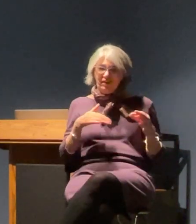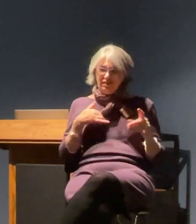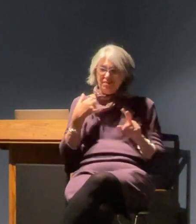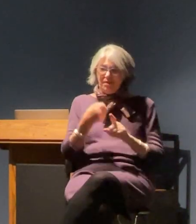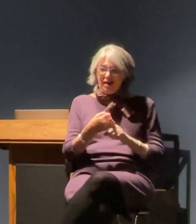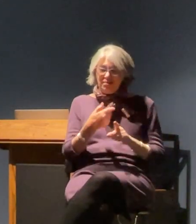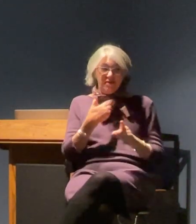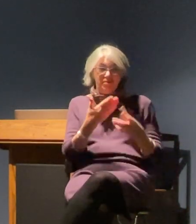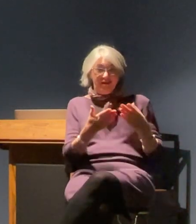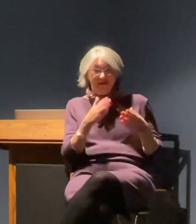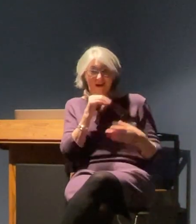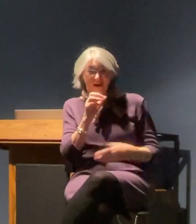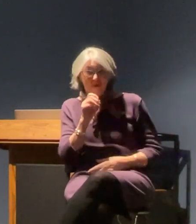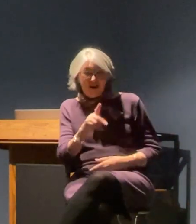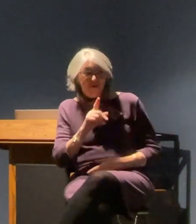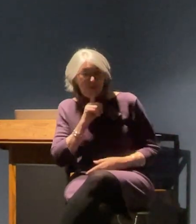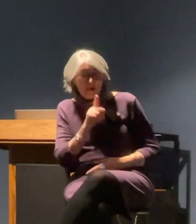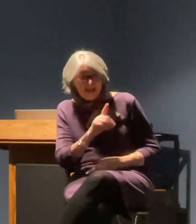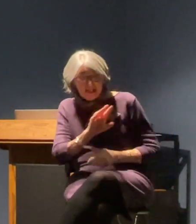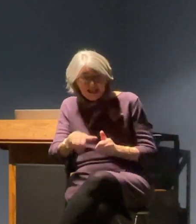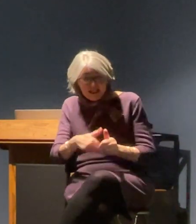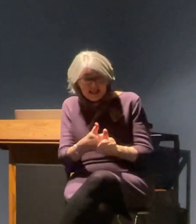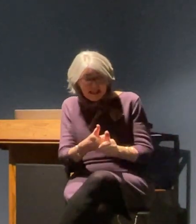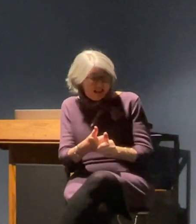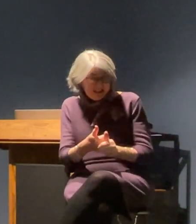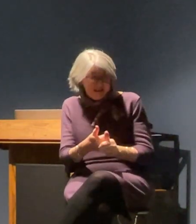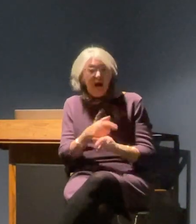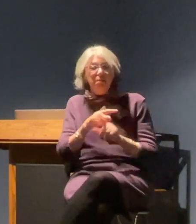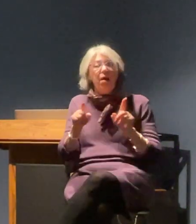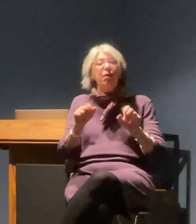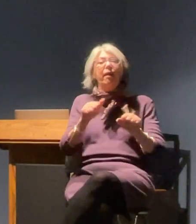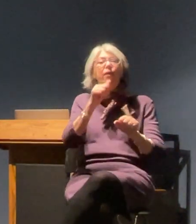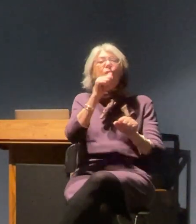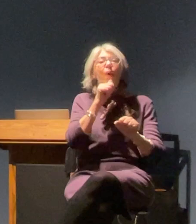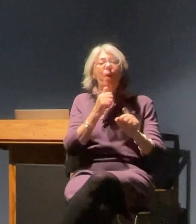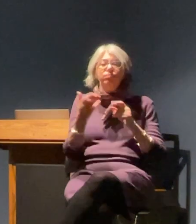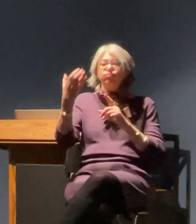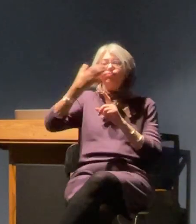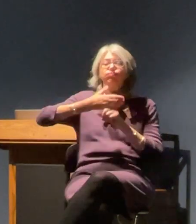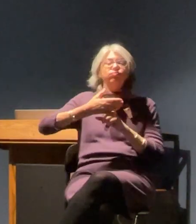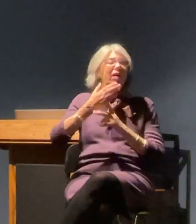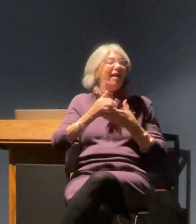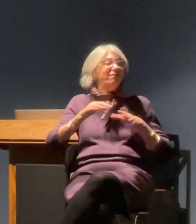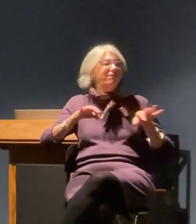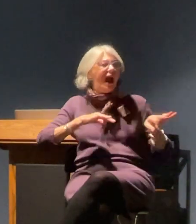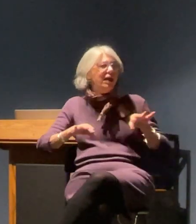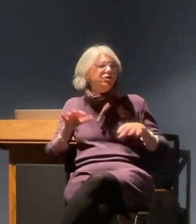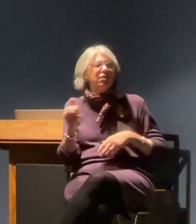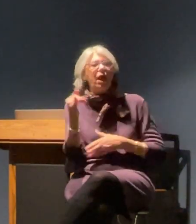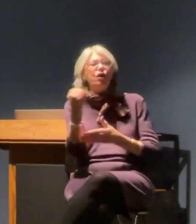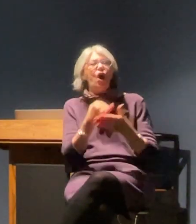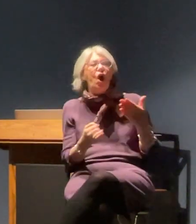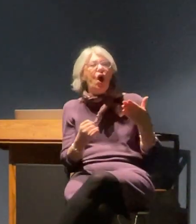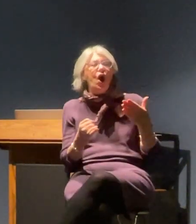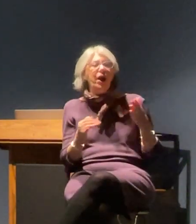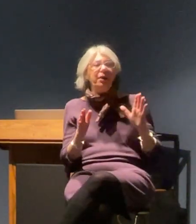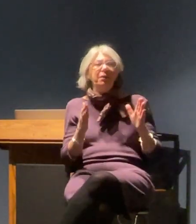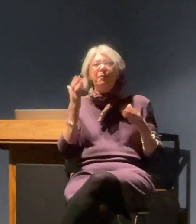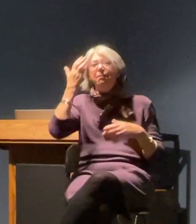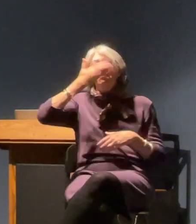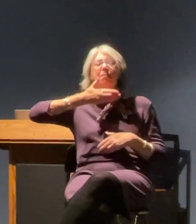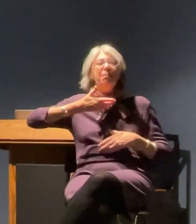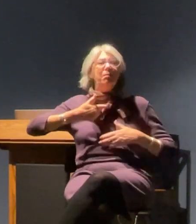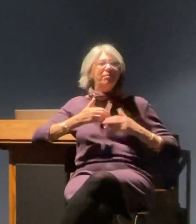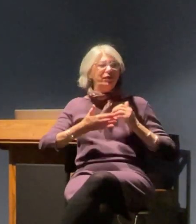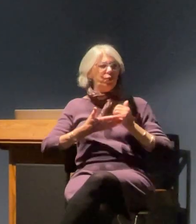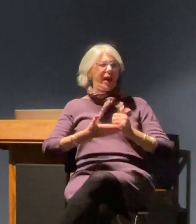where you might not be okay realistically, but you're able to cope. And for some people, fashion, like art, like the nobodies, right, is a way